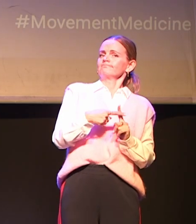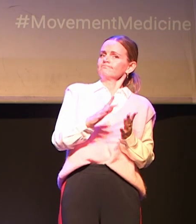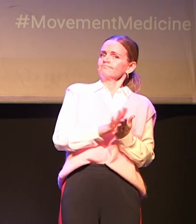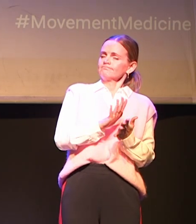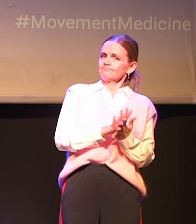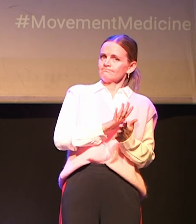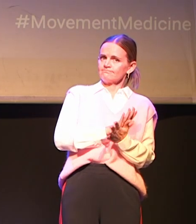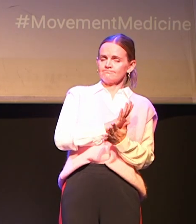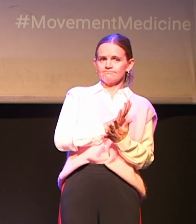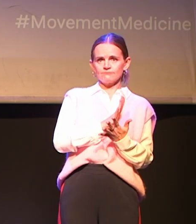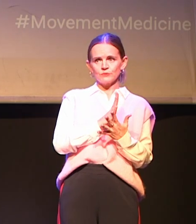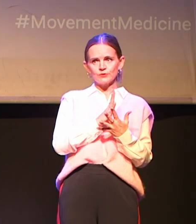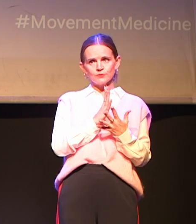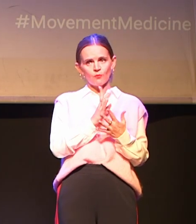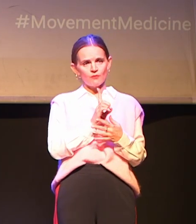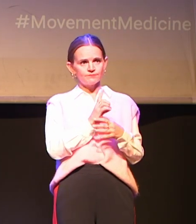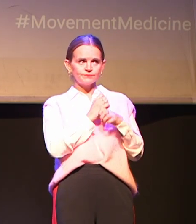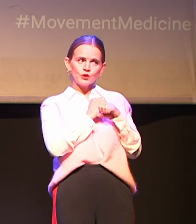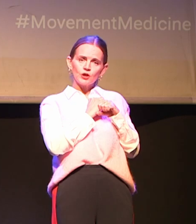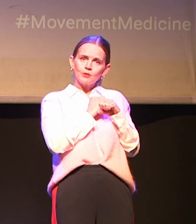committed to